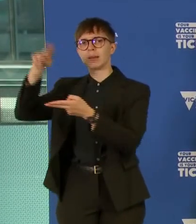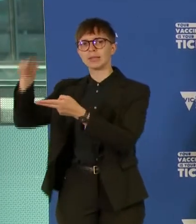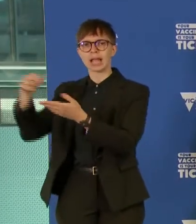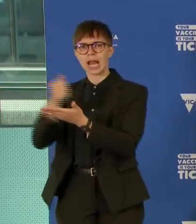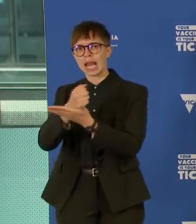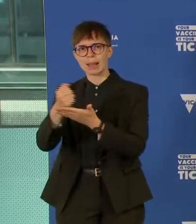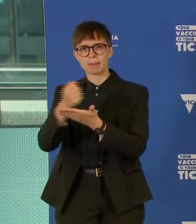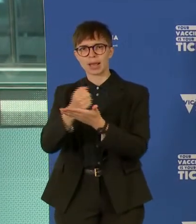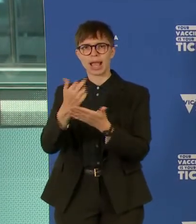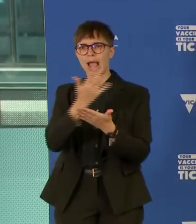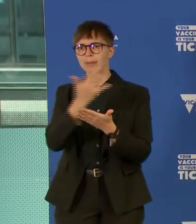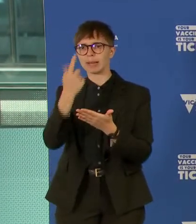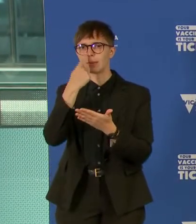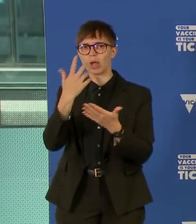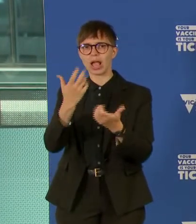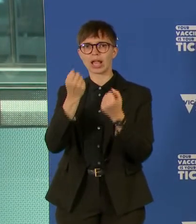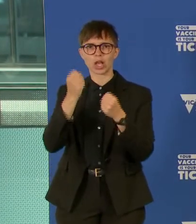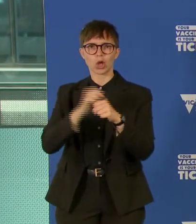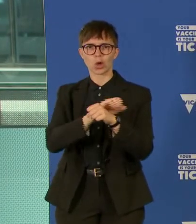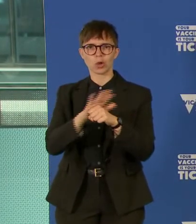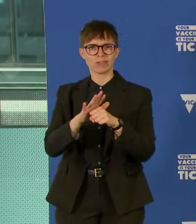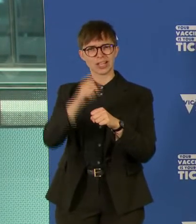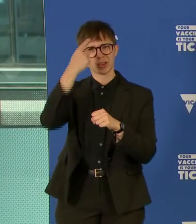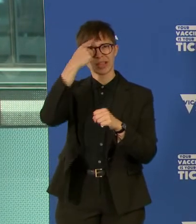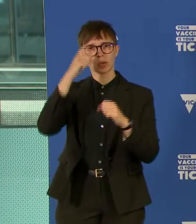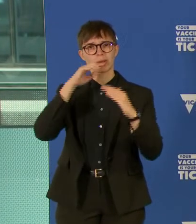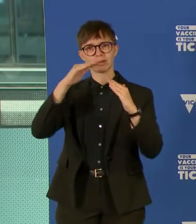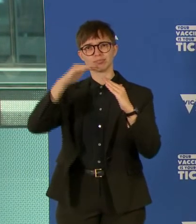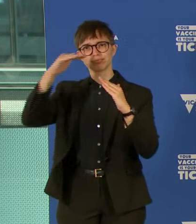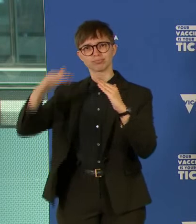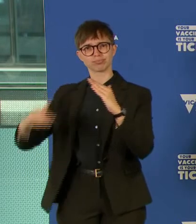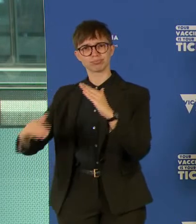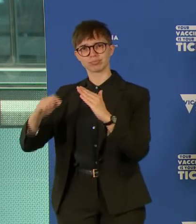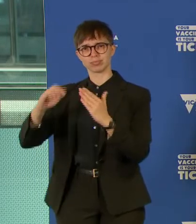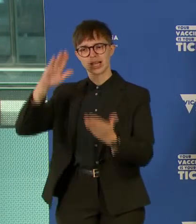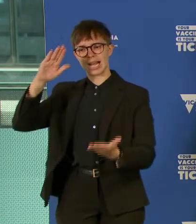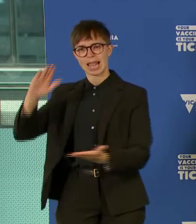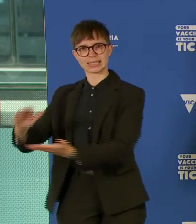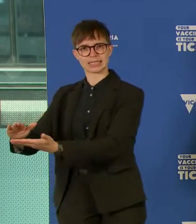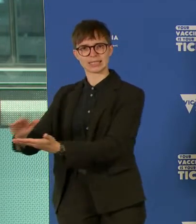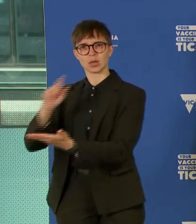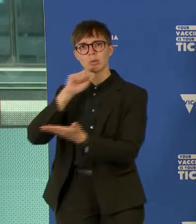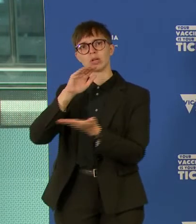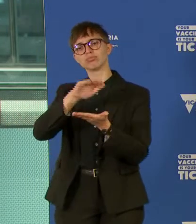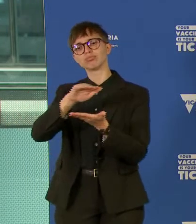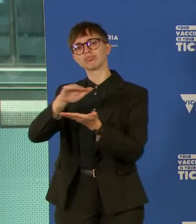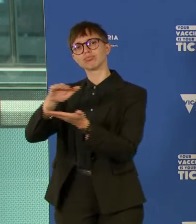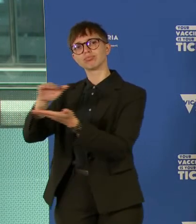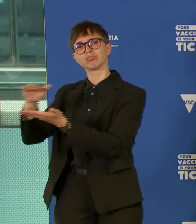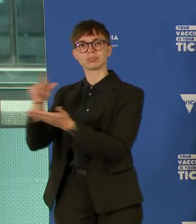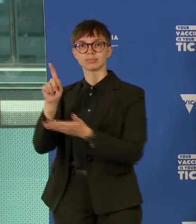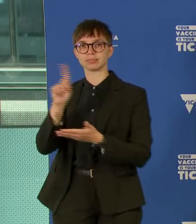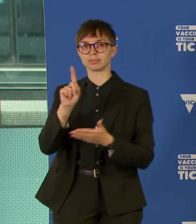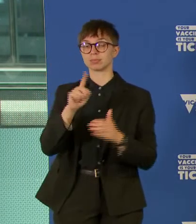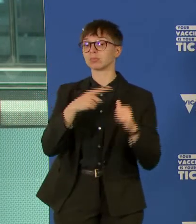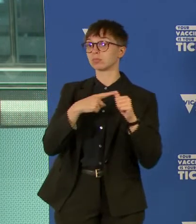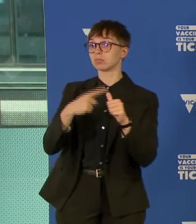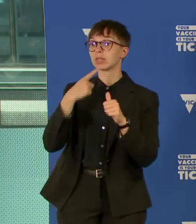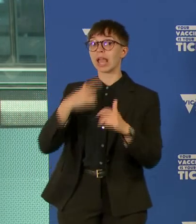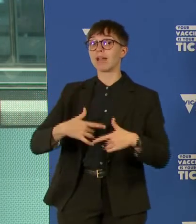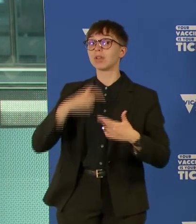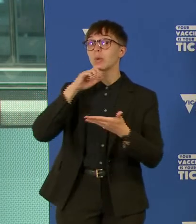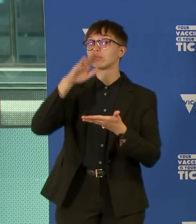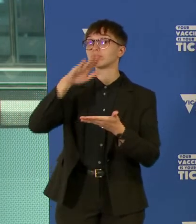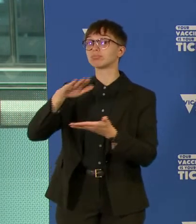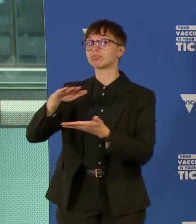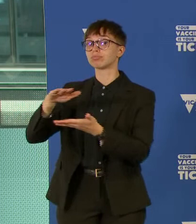happen? I think the plateau's here. I think it's probably already behind us. We have seen a 10% reduction last week on the previous